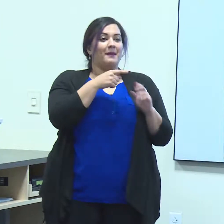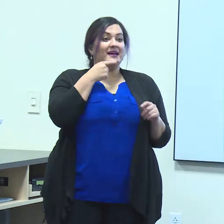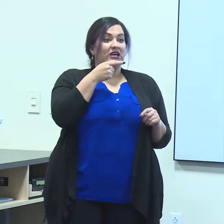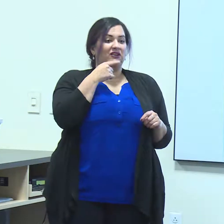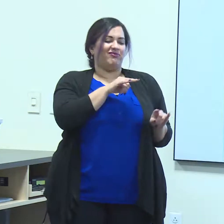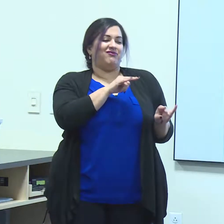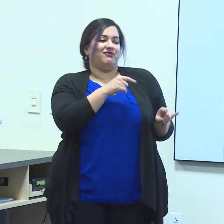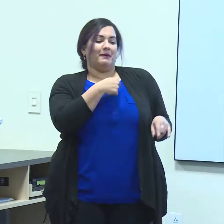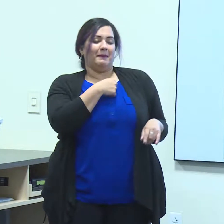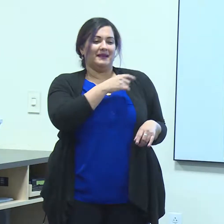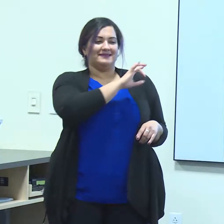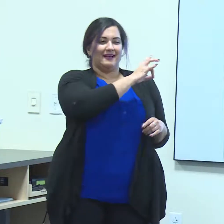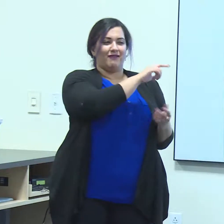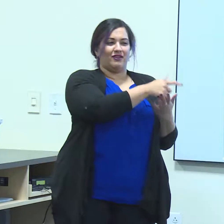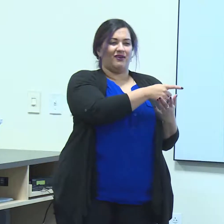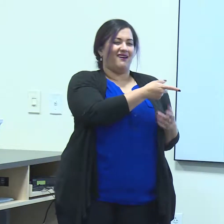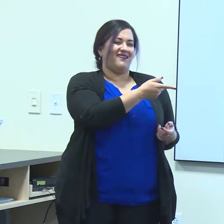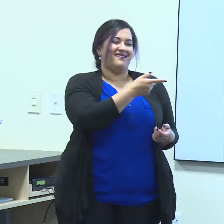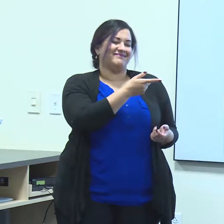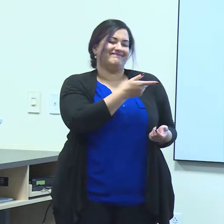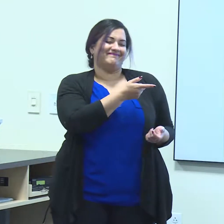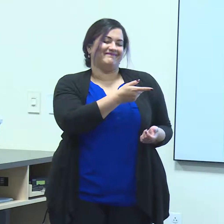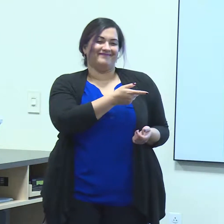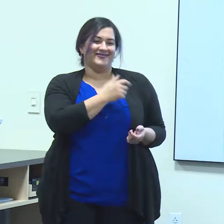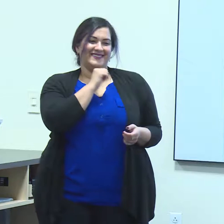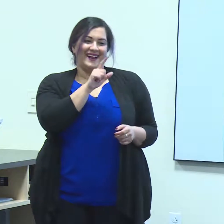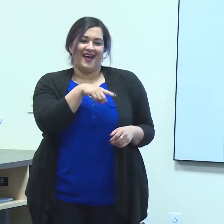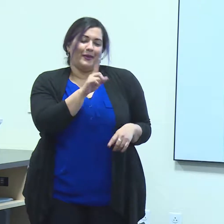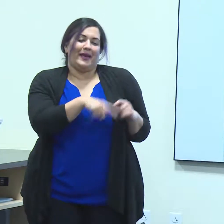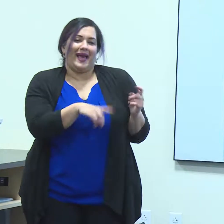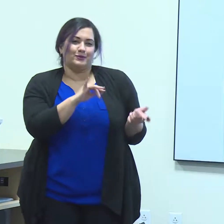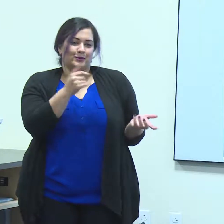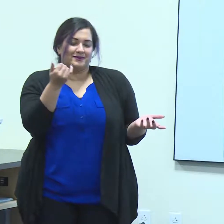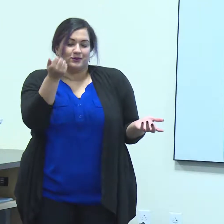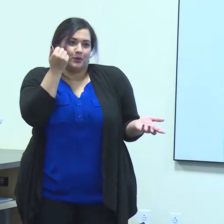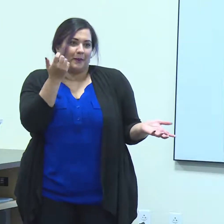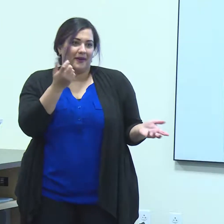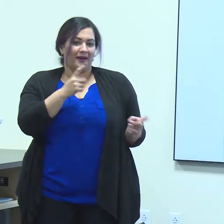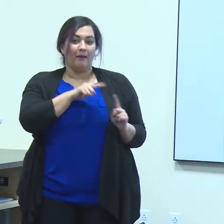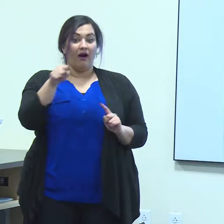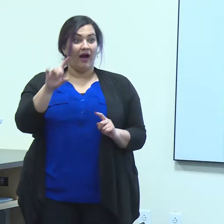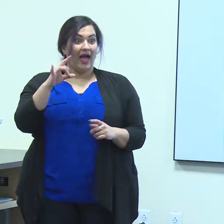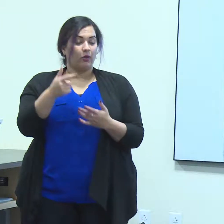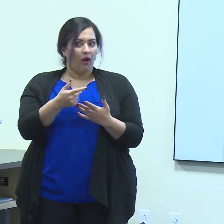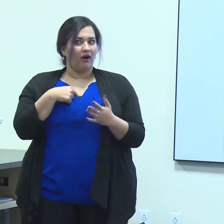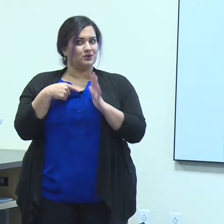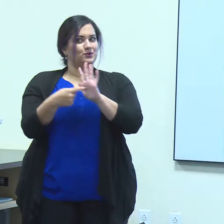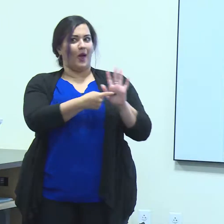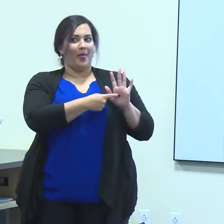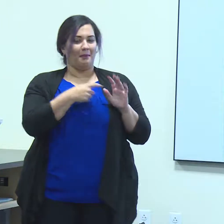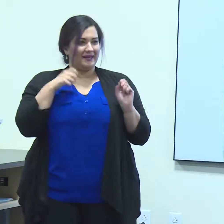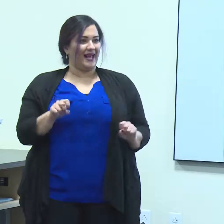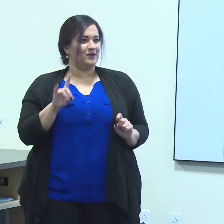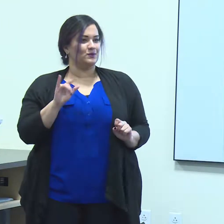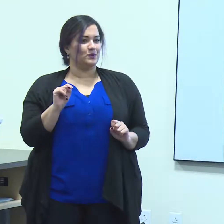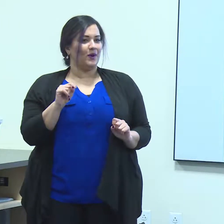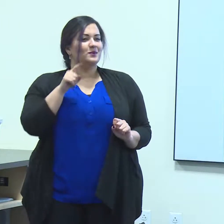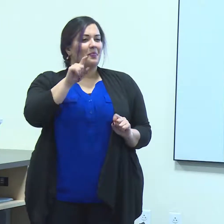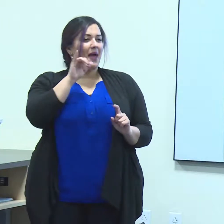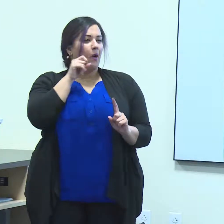I remember in 7th grade hearing my hearing peers made fun of me and said that I was stupid and I couldn't really do it. But in 8th